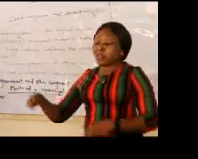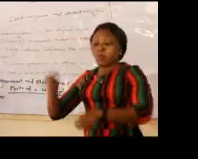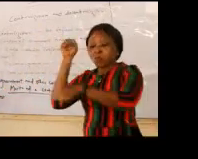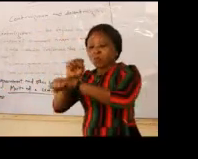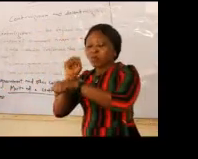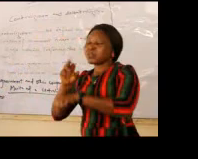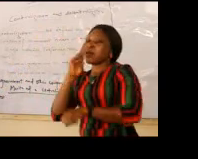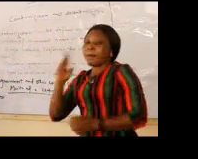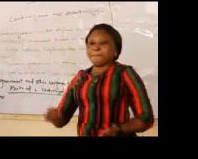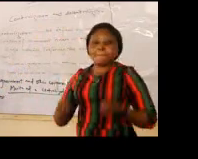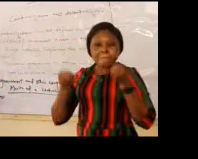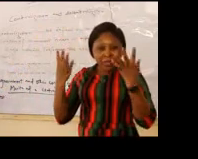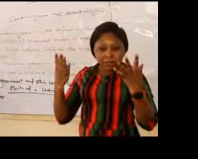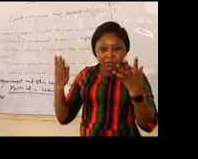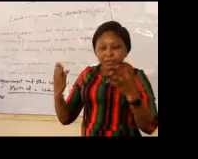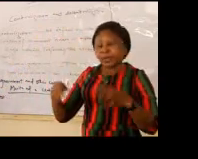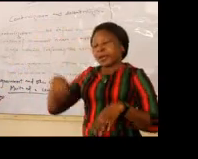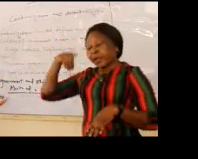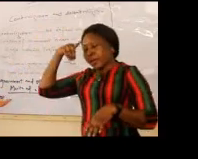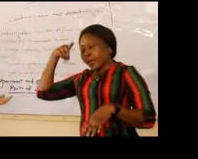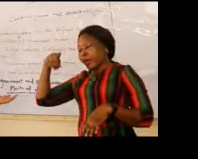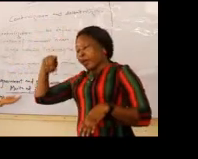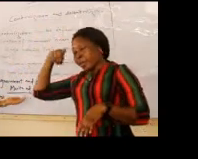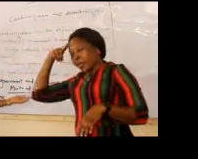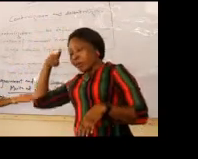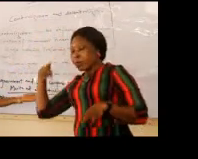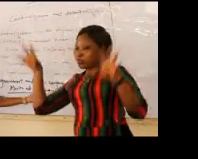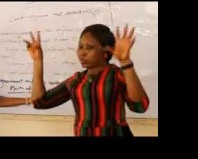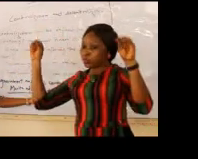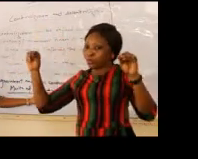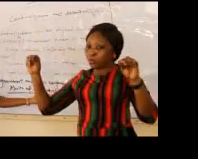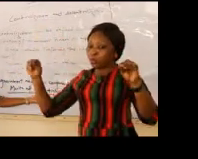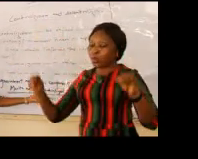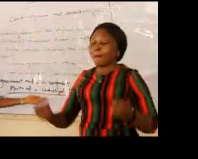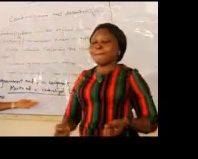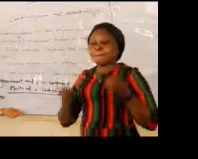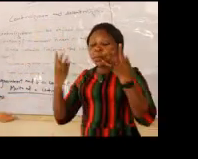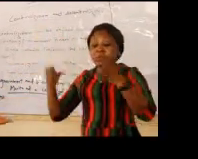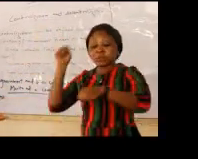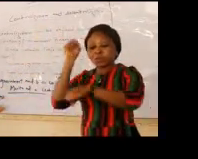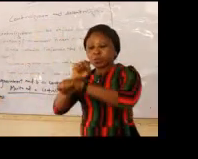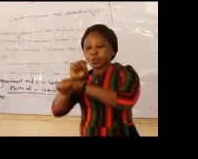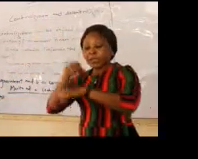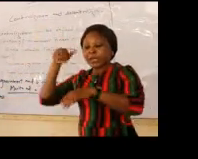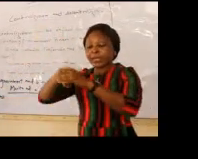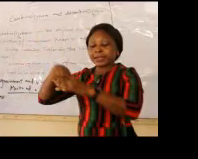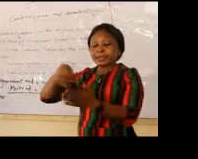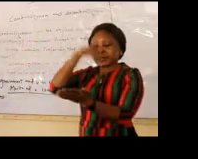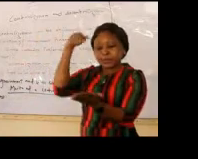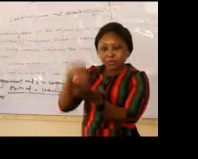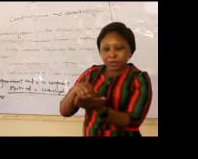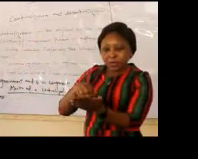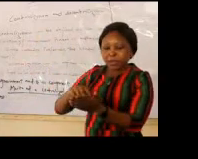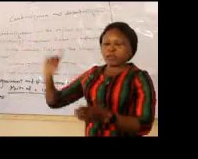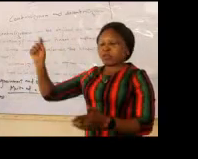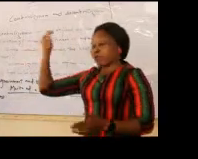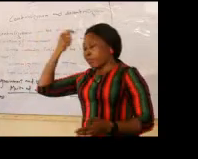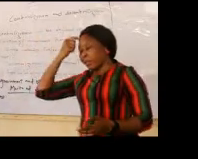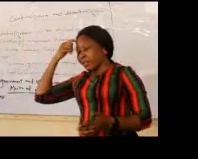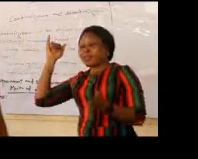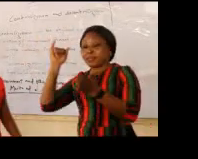Function. So because there is no duplication of function in a centralized government, that system is not